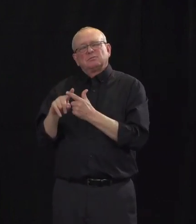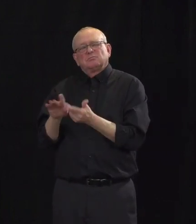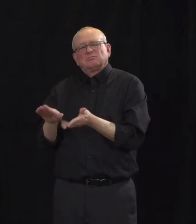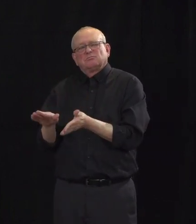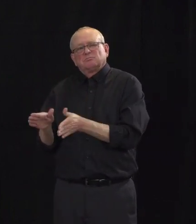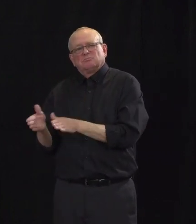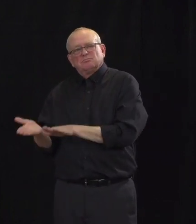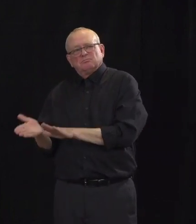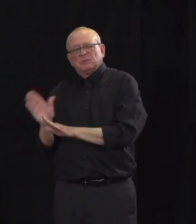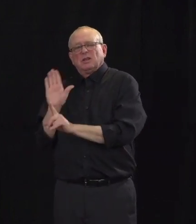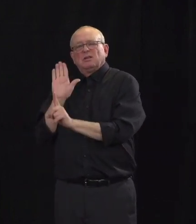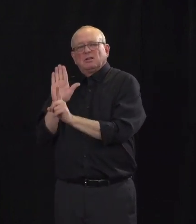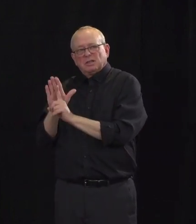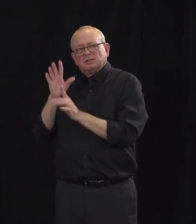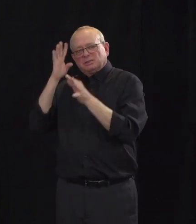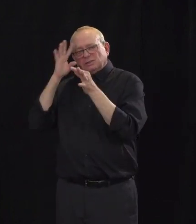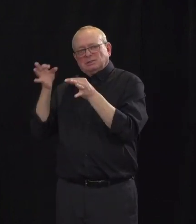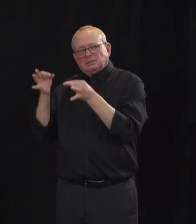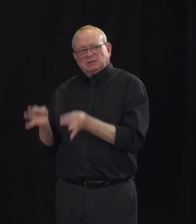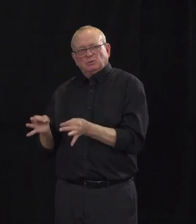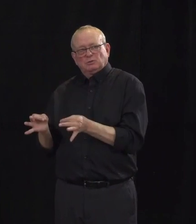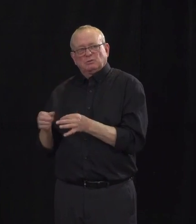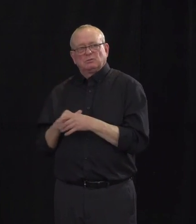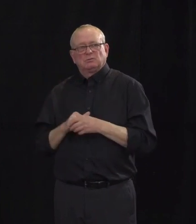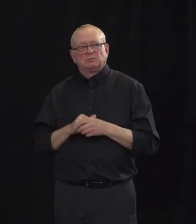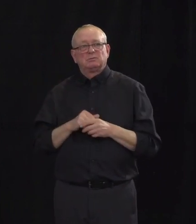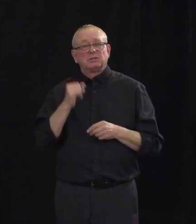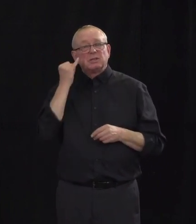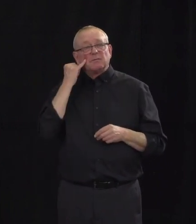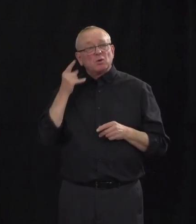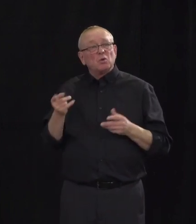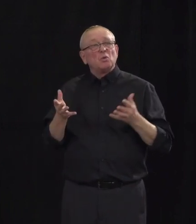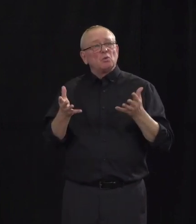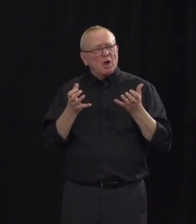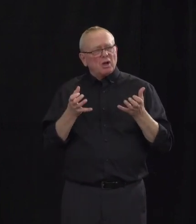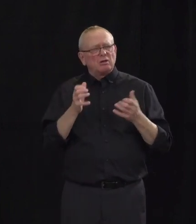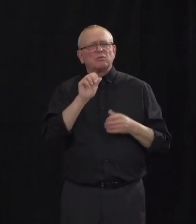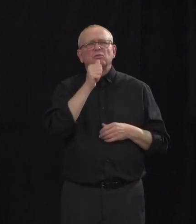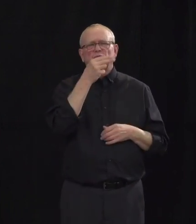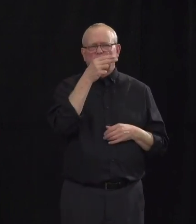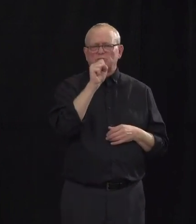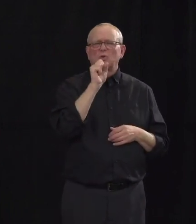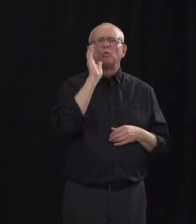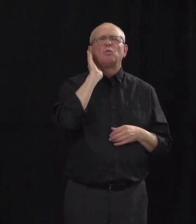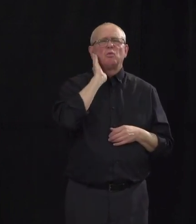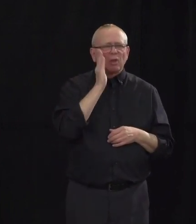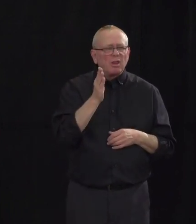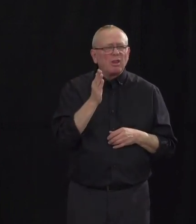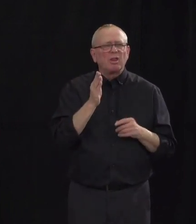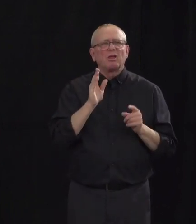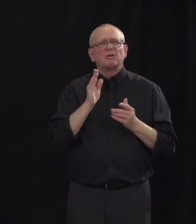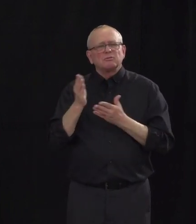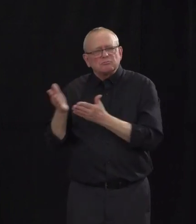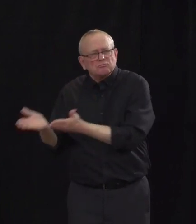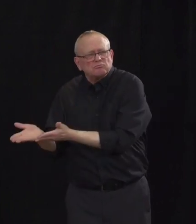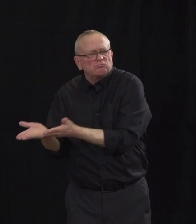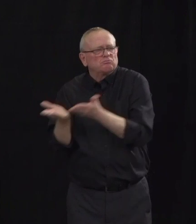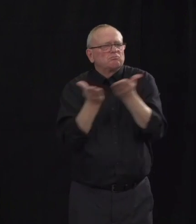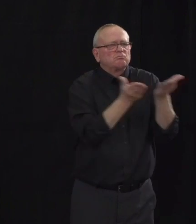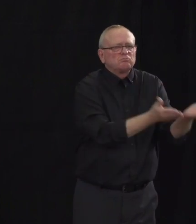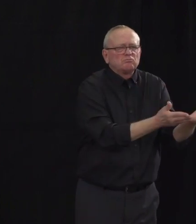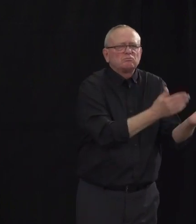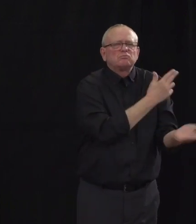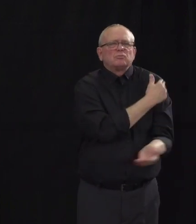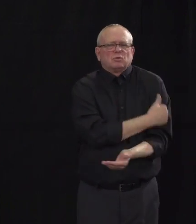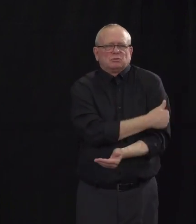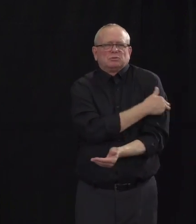would certainly be able to be transferred for that care. If they need measures that can be provided in the facility, and again, many people, even